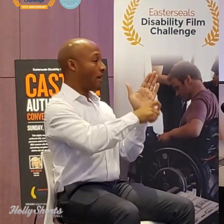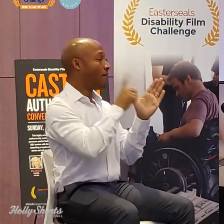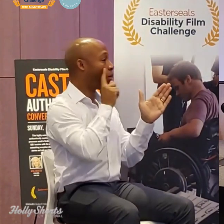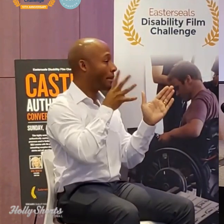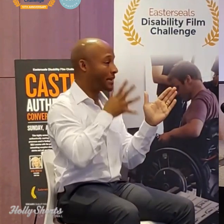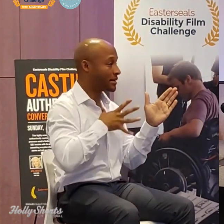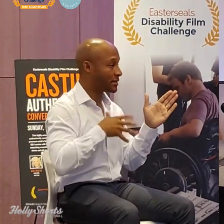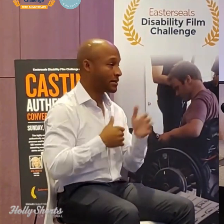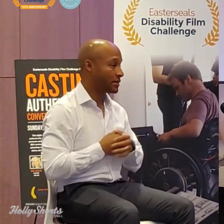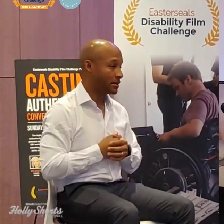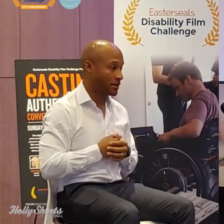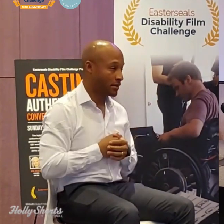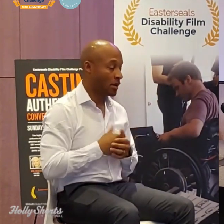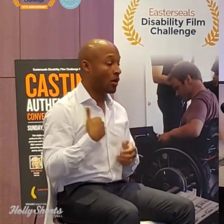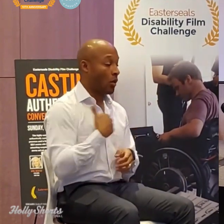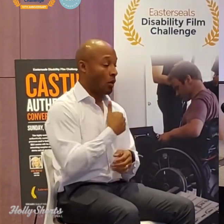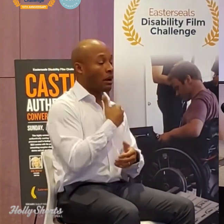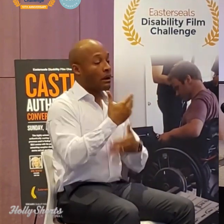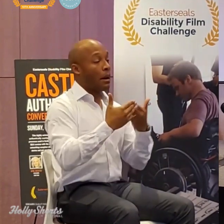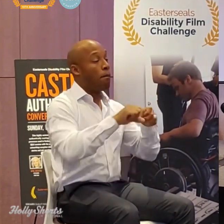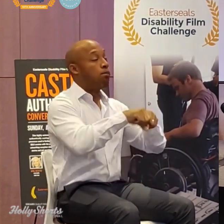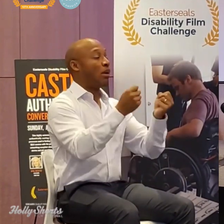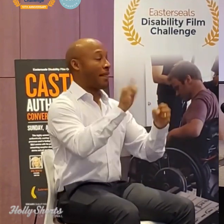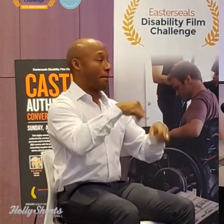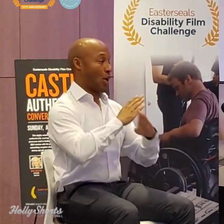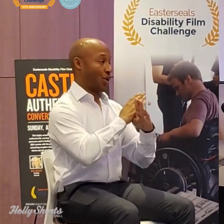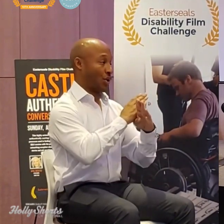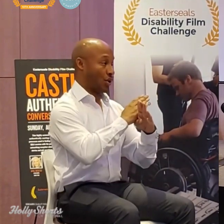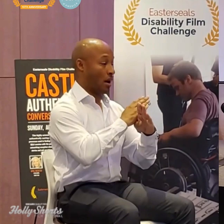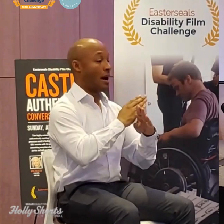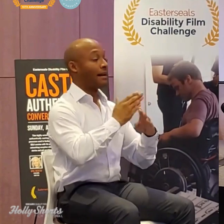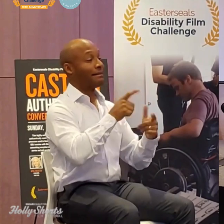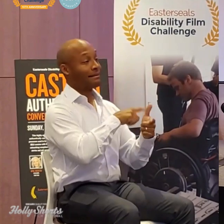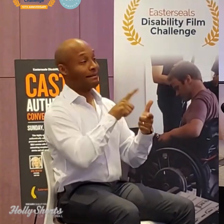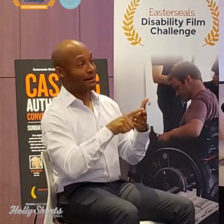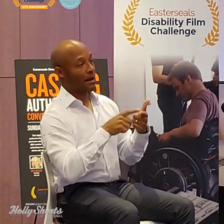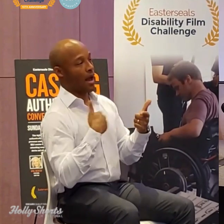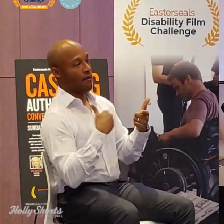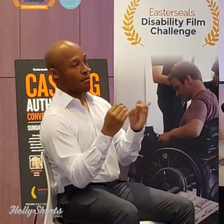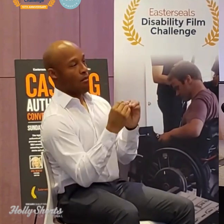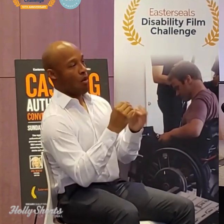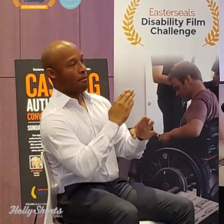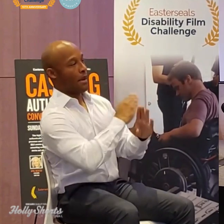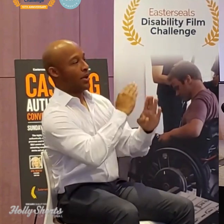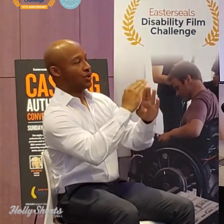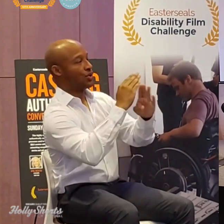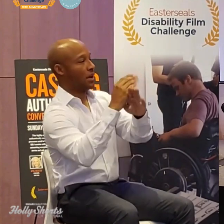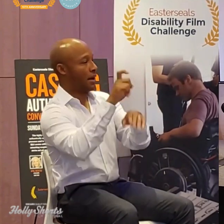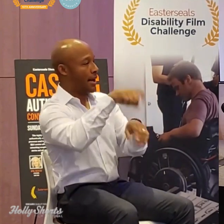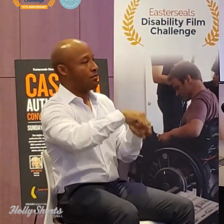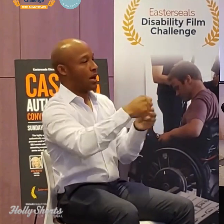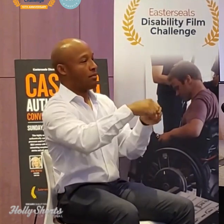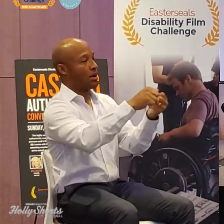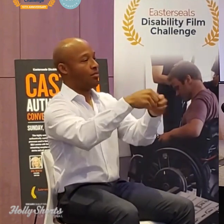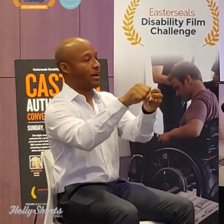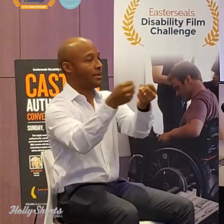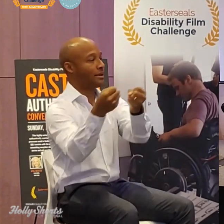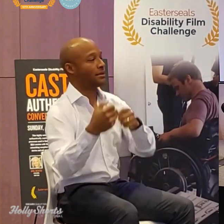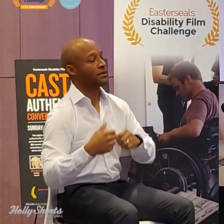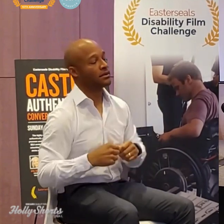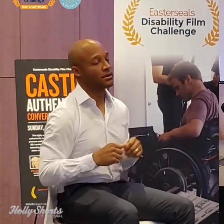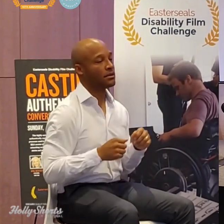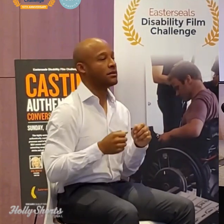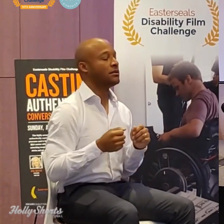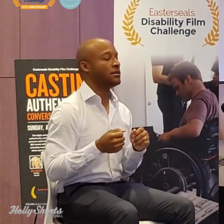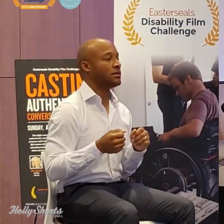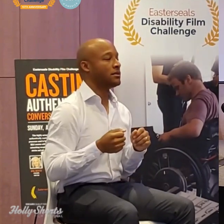So once we kind of broke that barrier, then there were all other barriers that needed to be broken. And so they